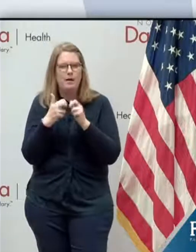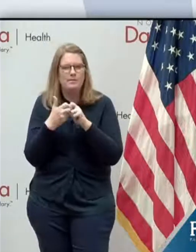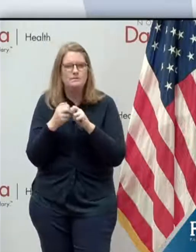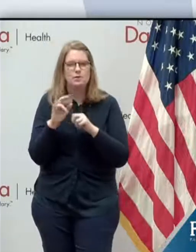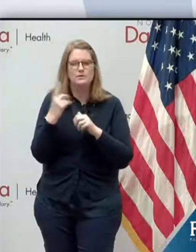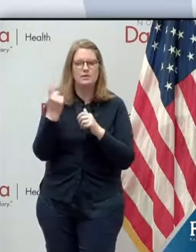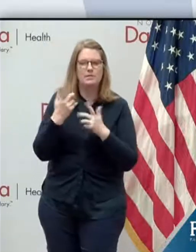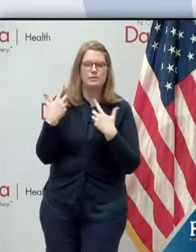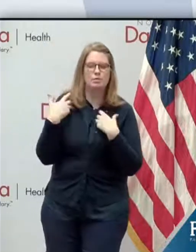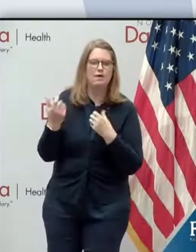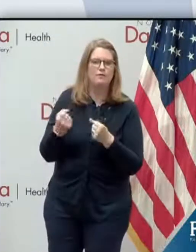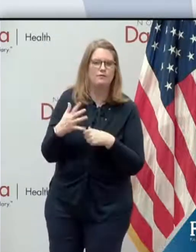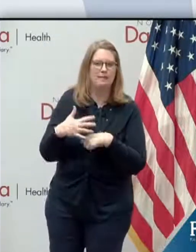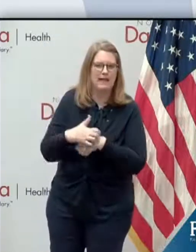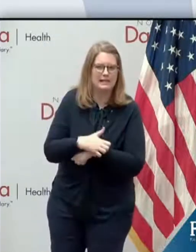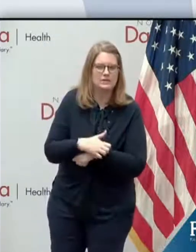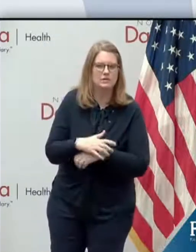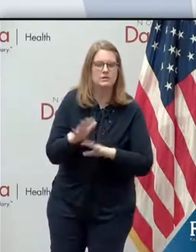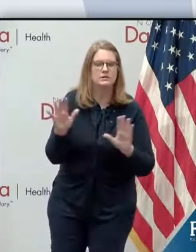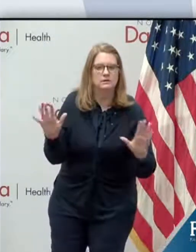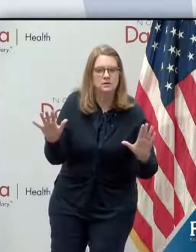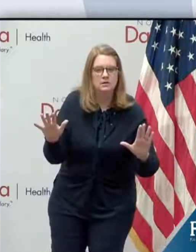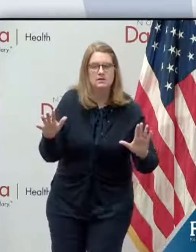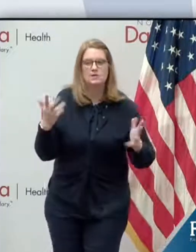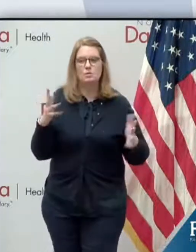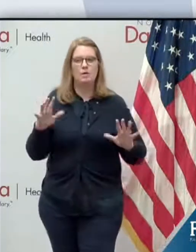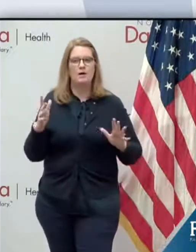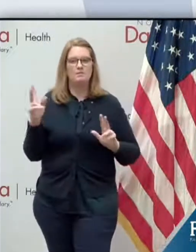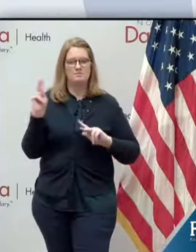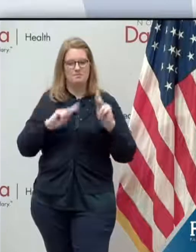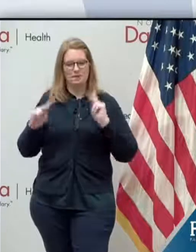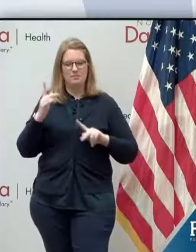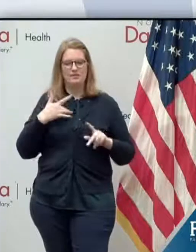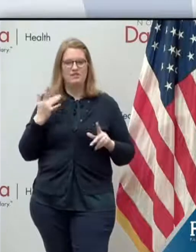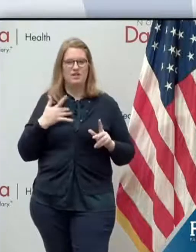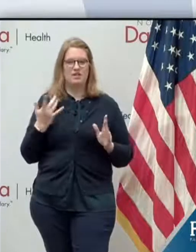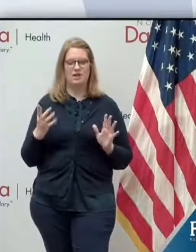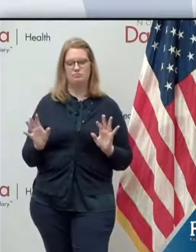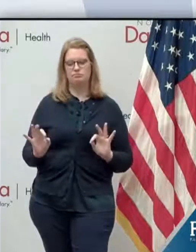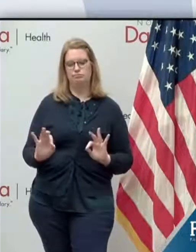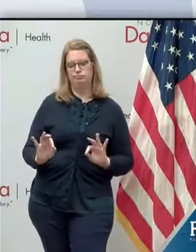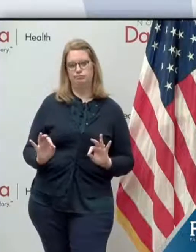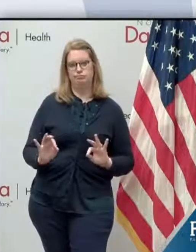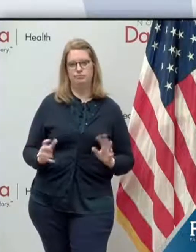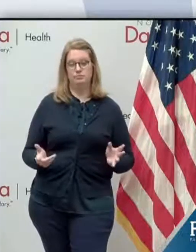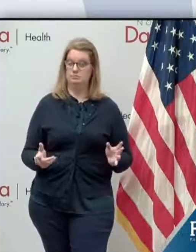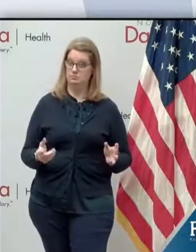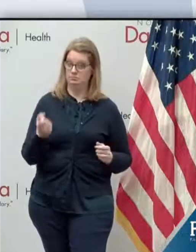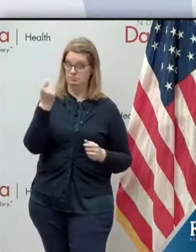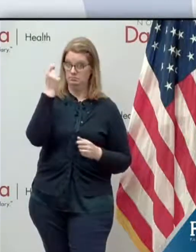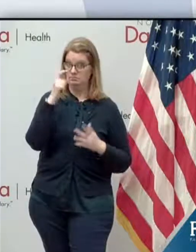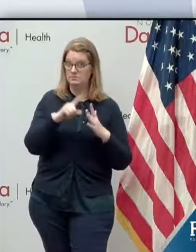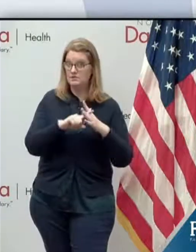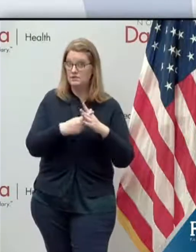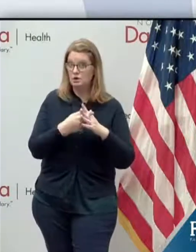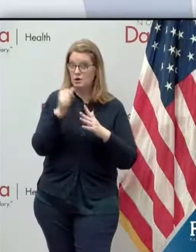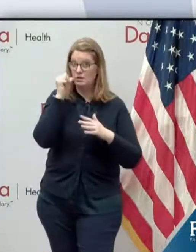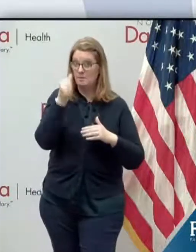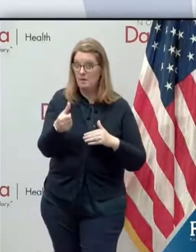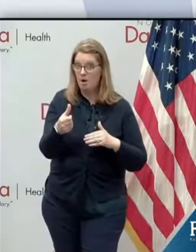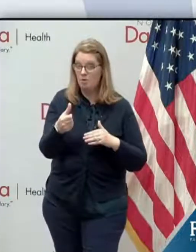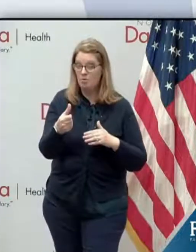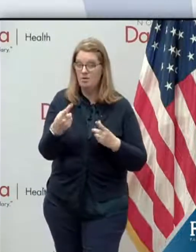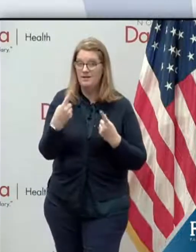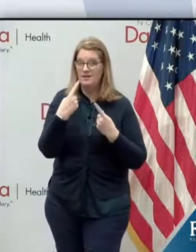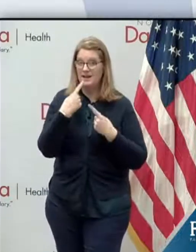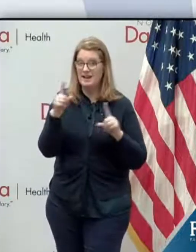cancer. So we don't want to give anyone a false sense of security surrounding their risk. So beginning tomorrow, when we're announcing